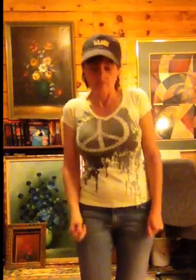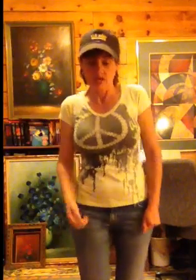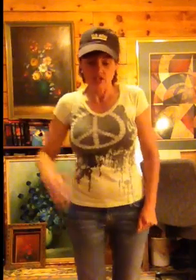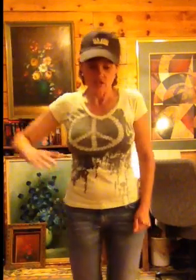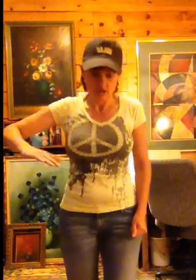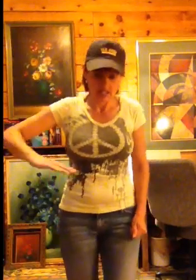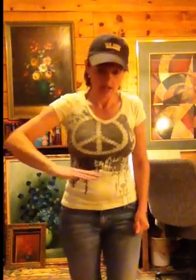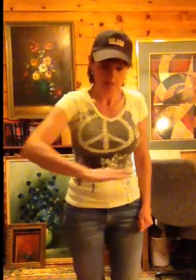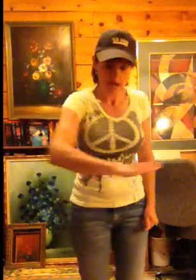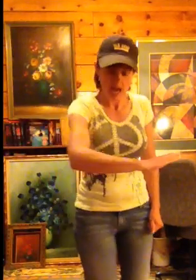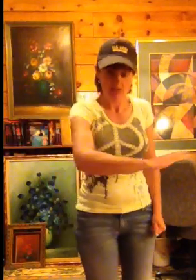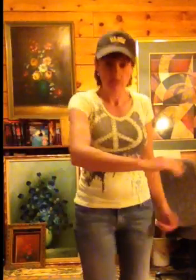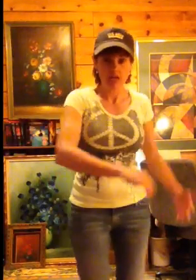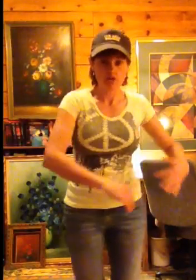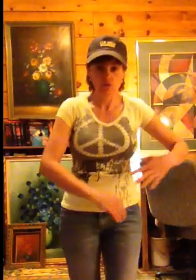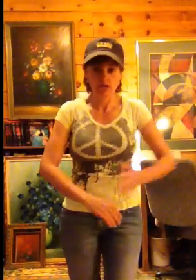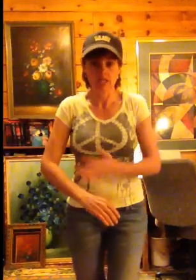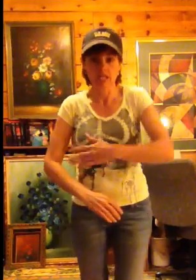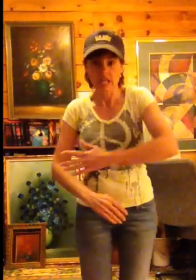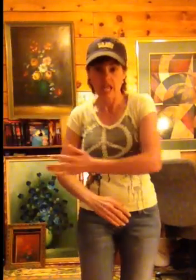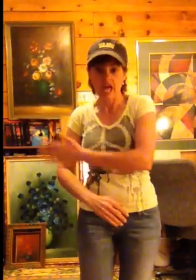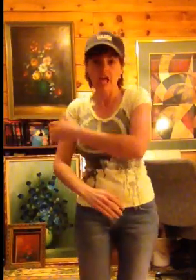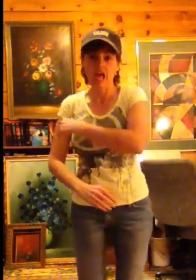Make straight the paths that crooked lie.